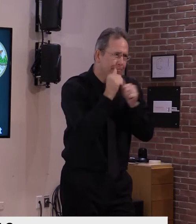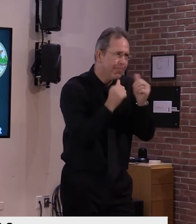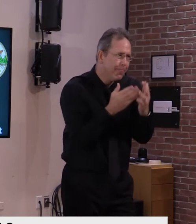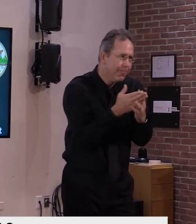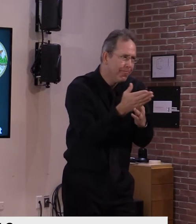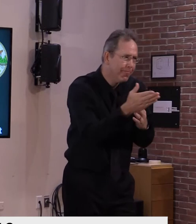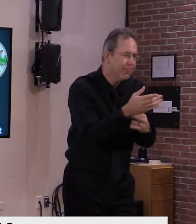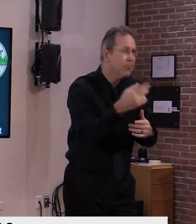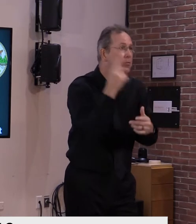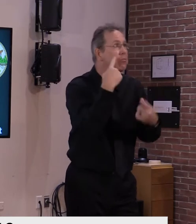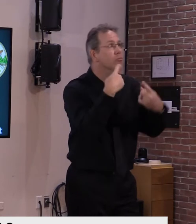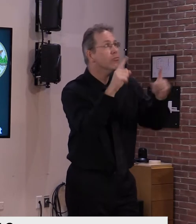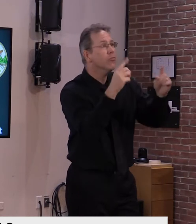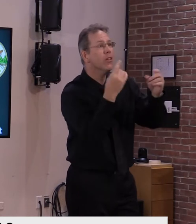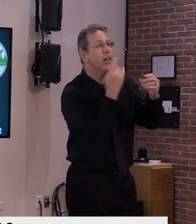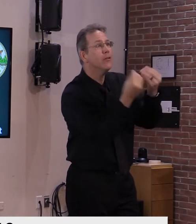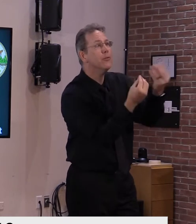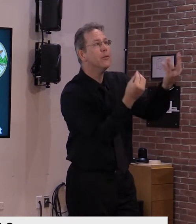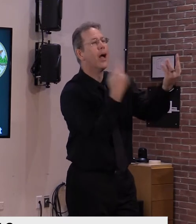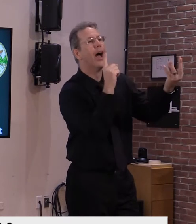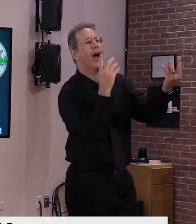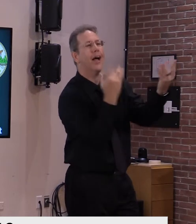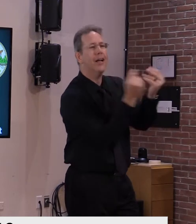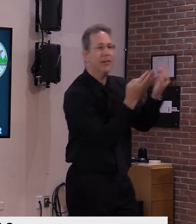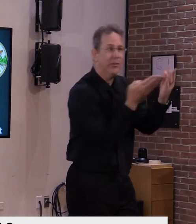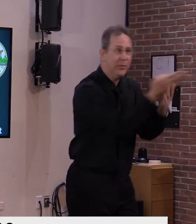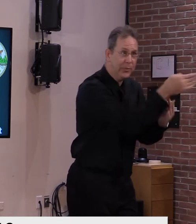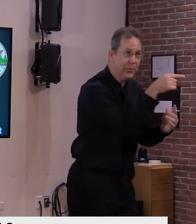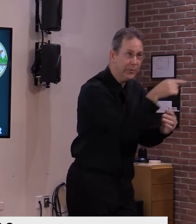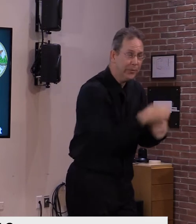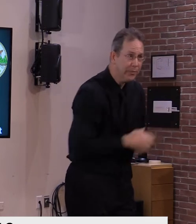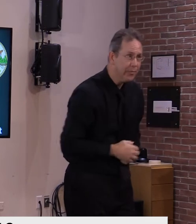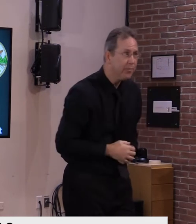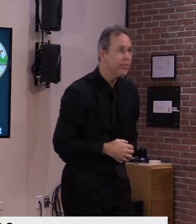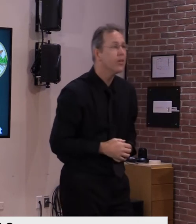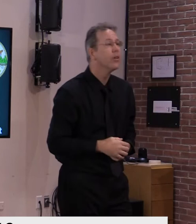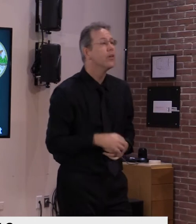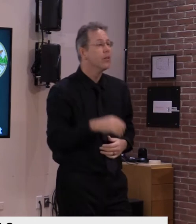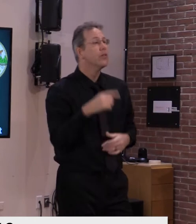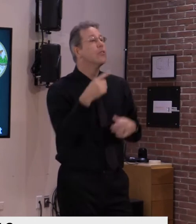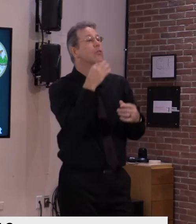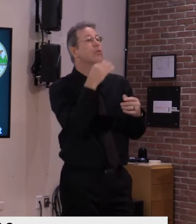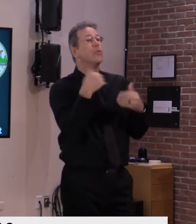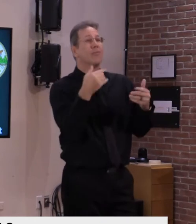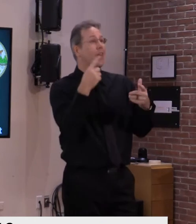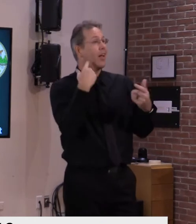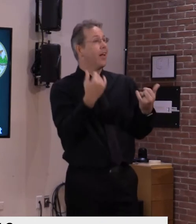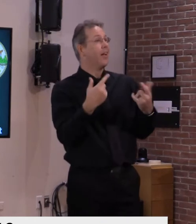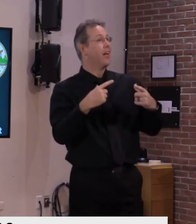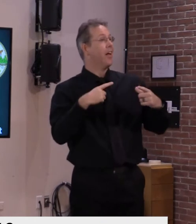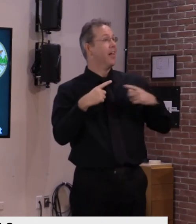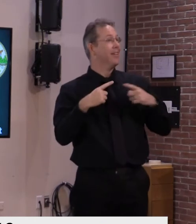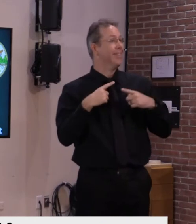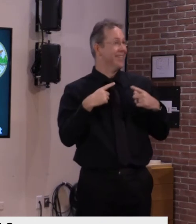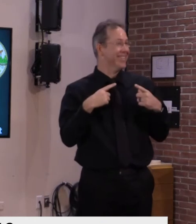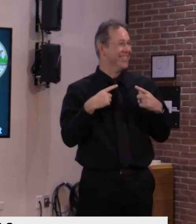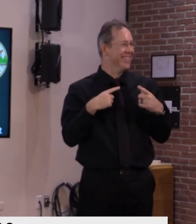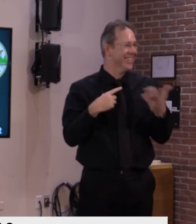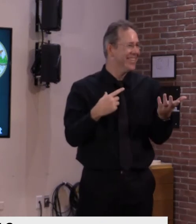In that spirit, and in celebration of the coming holidays, I think it's time to lift the